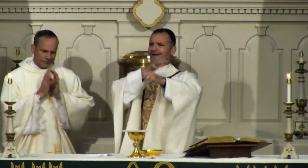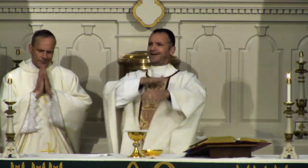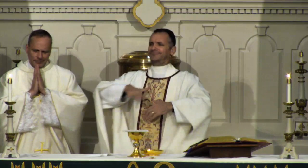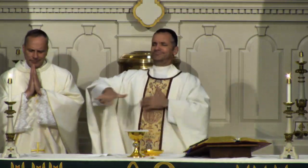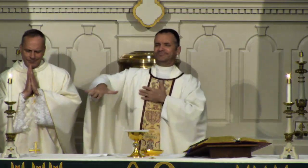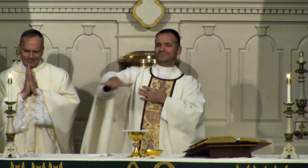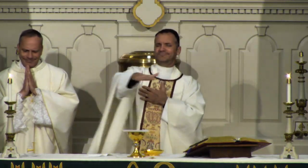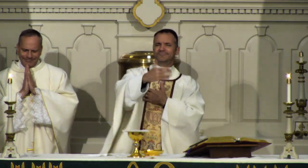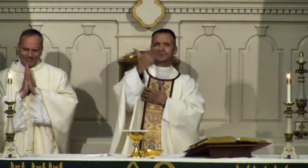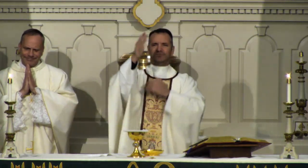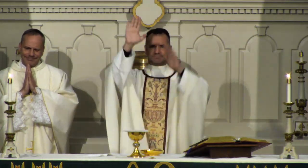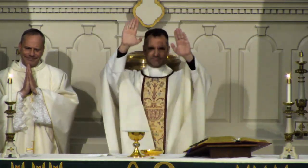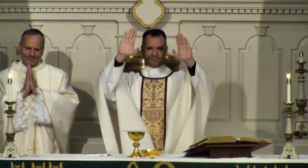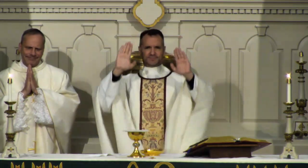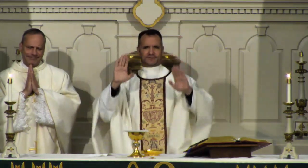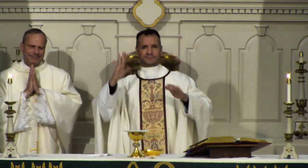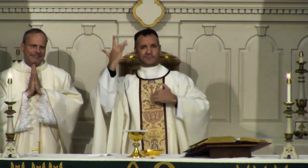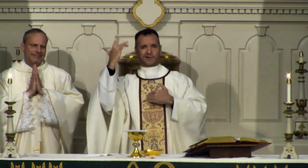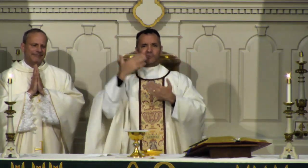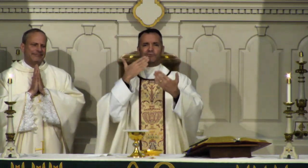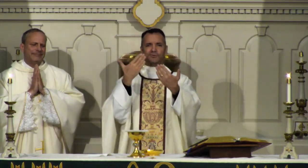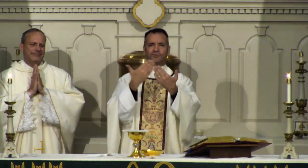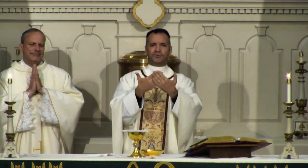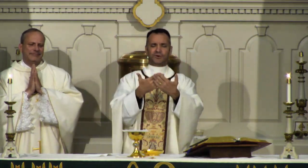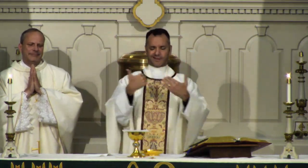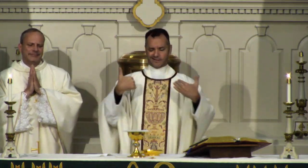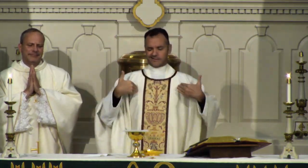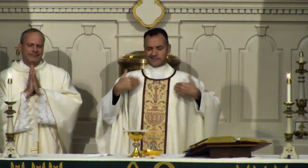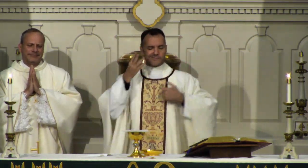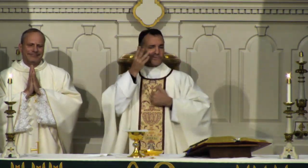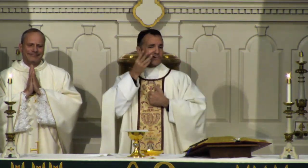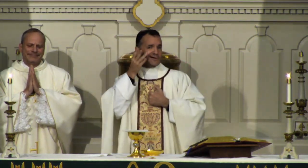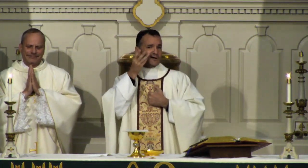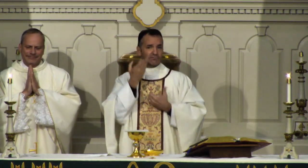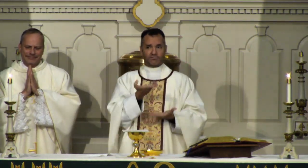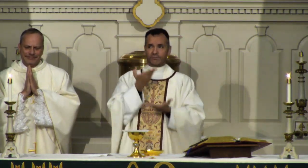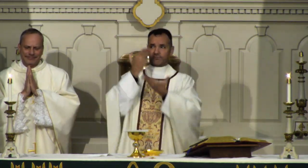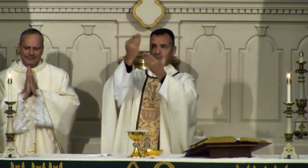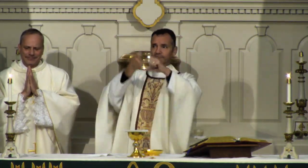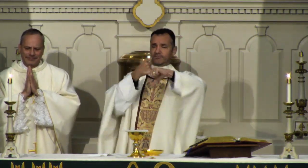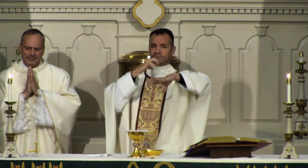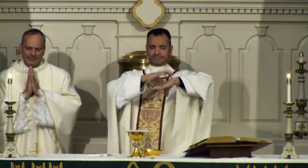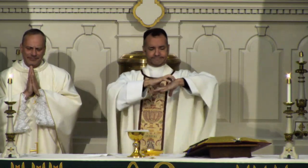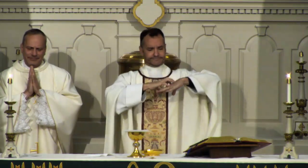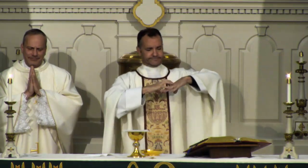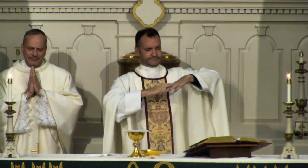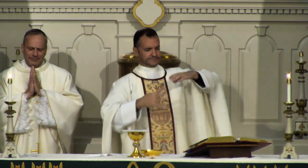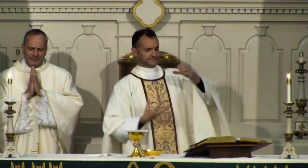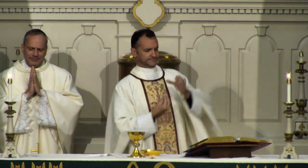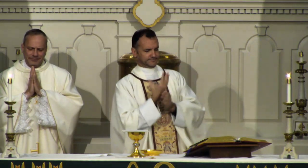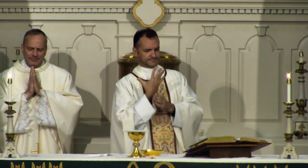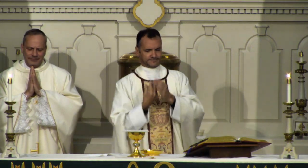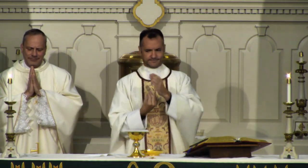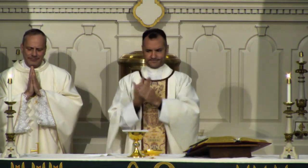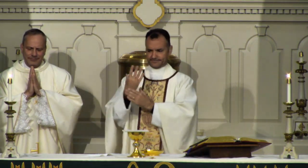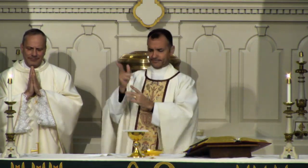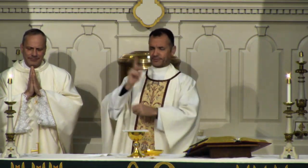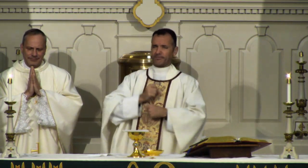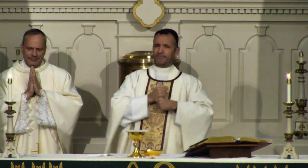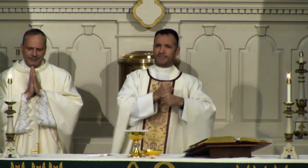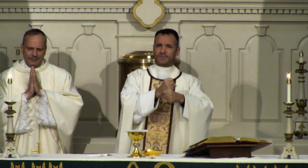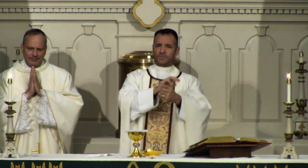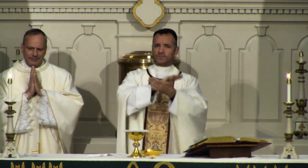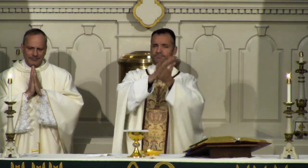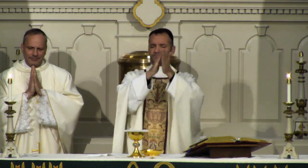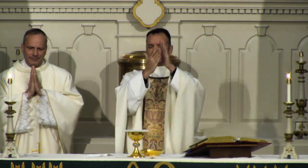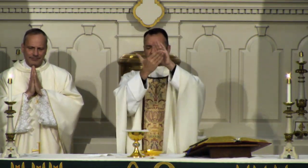Blessed are you, Lord God of all creation, for through your goodness we have received the wine we offer you, fruit of the vine and work of